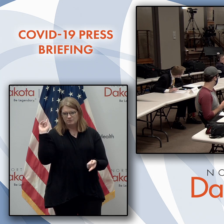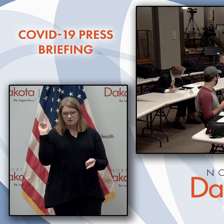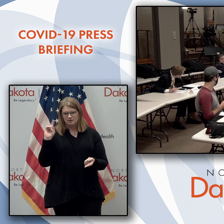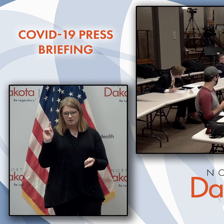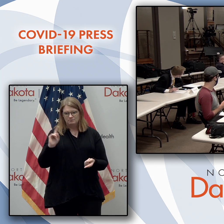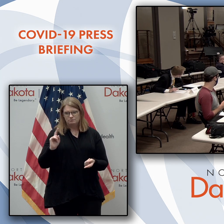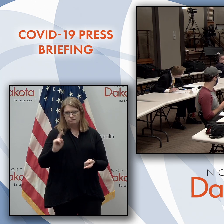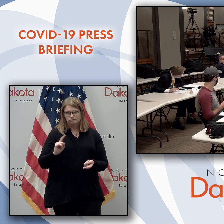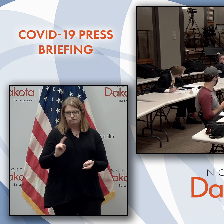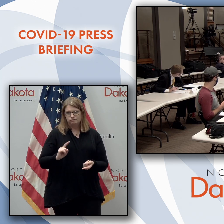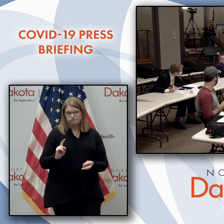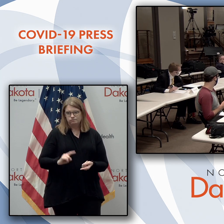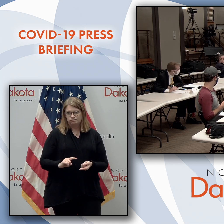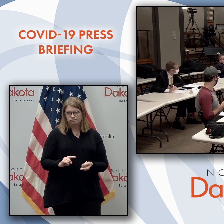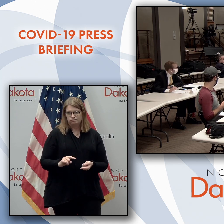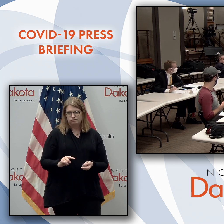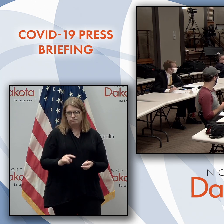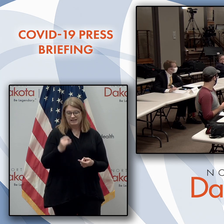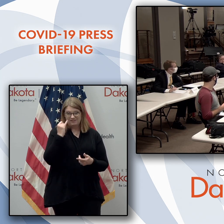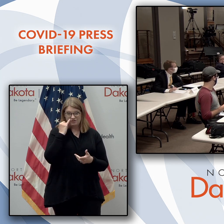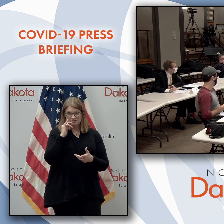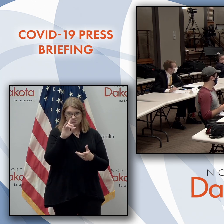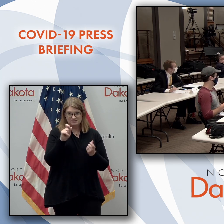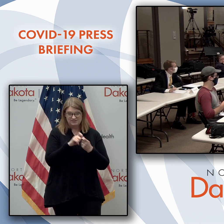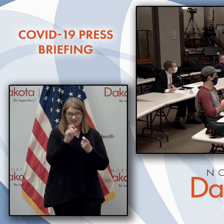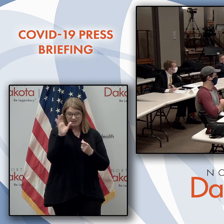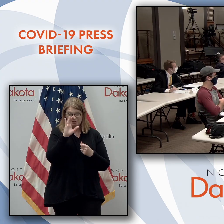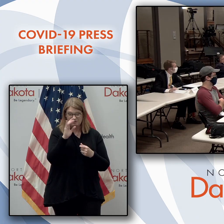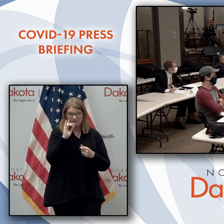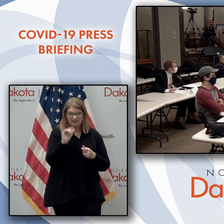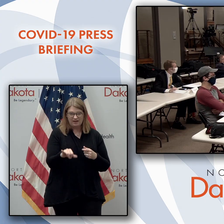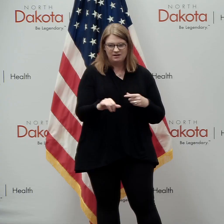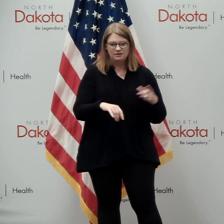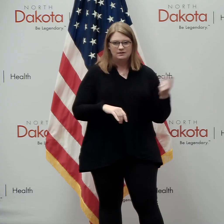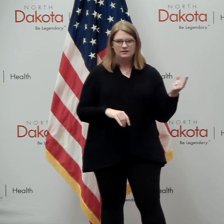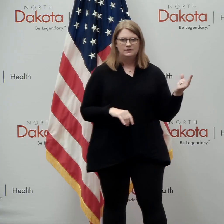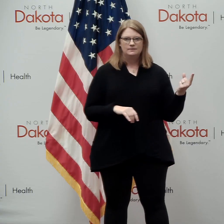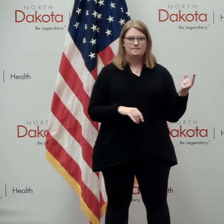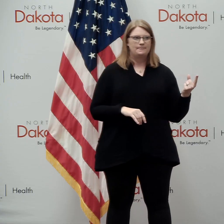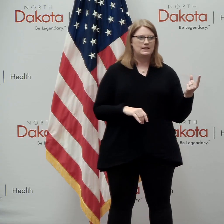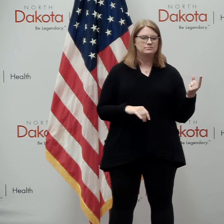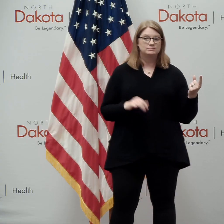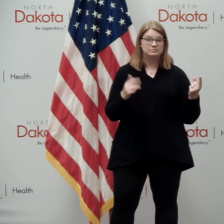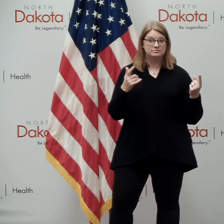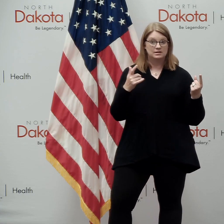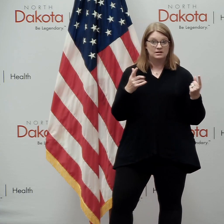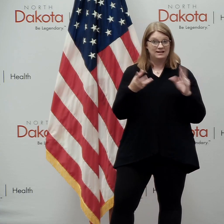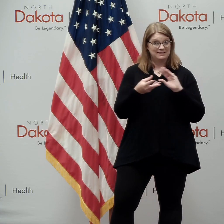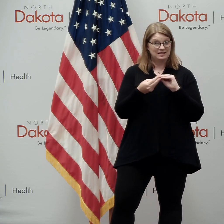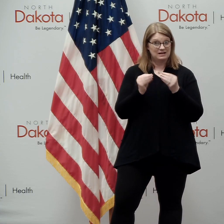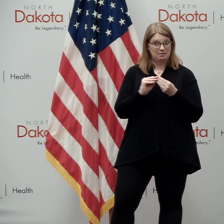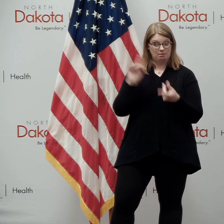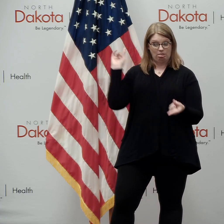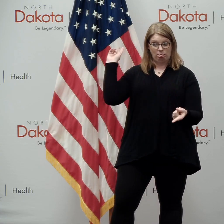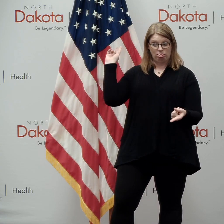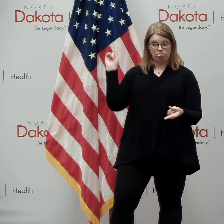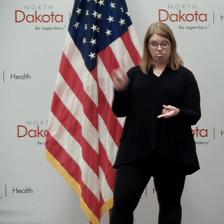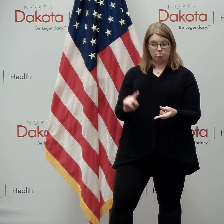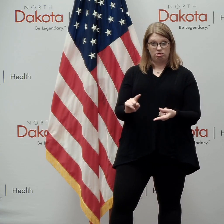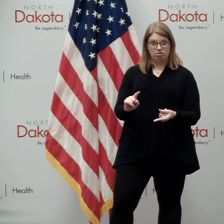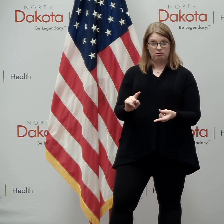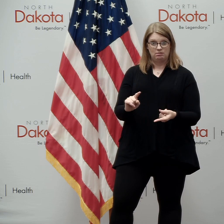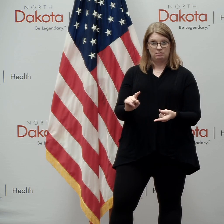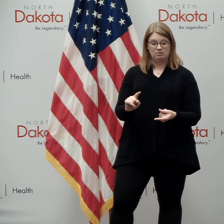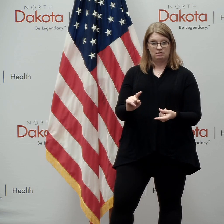to target positive testing? Well, the number, how fast the number comes down